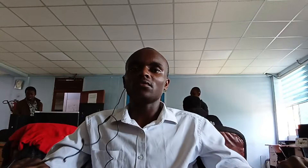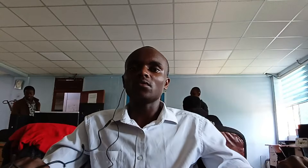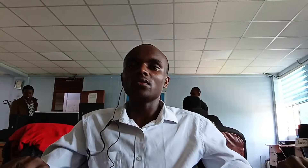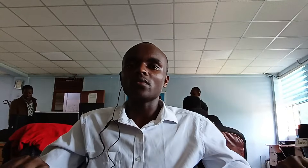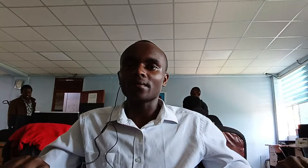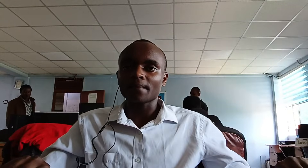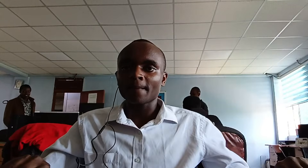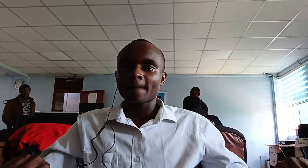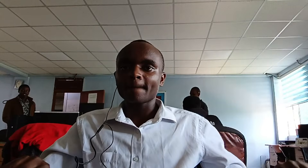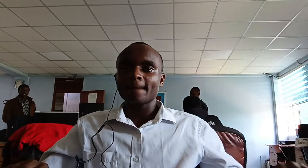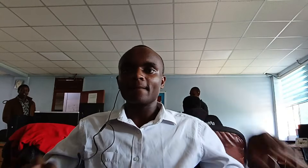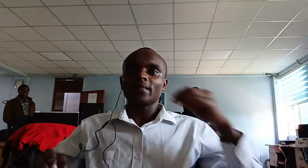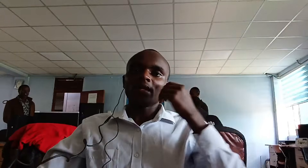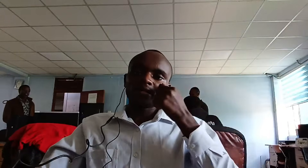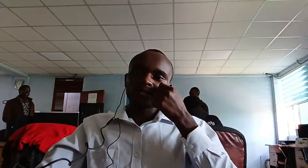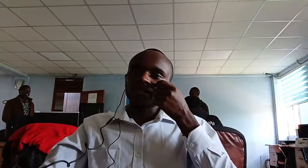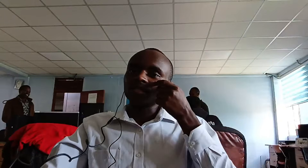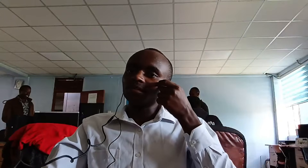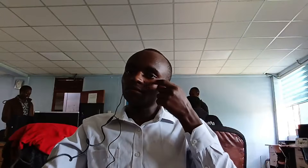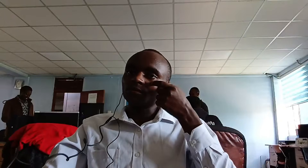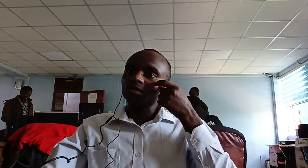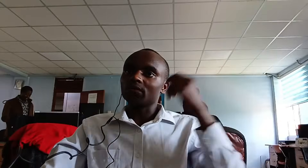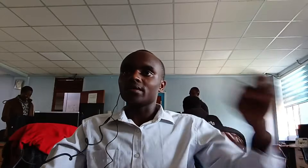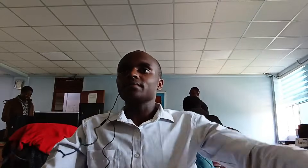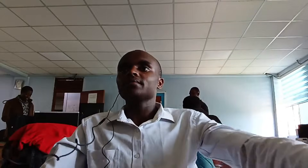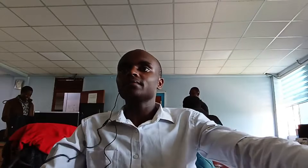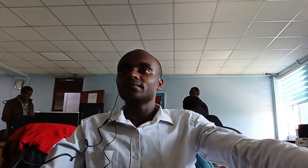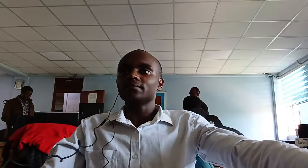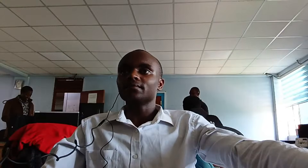widower. It's the sign for widower.